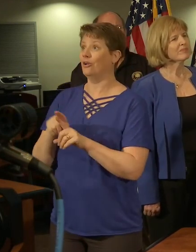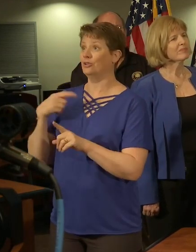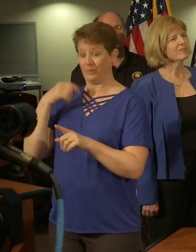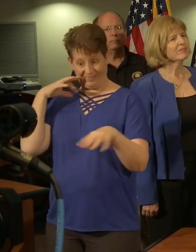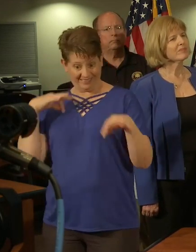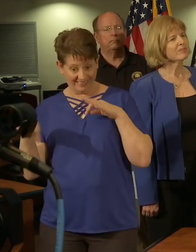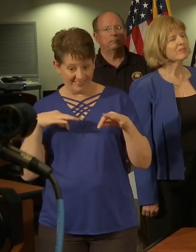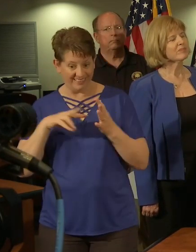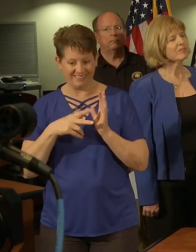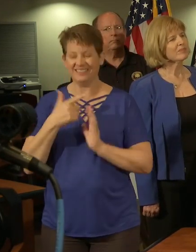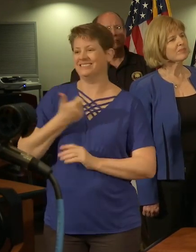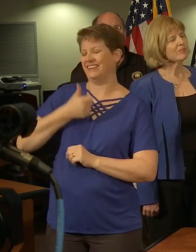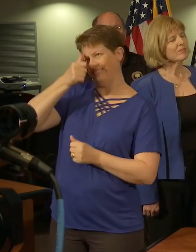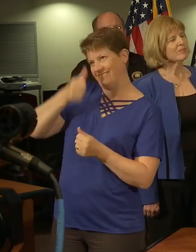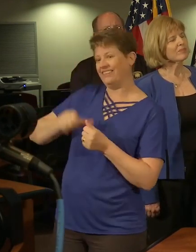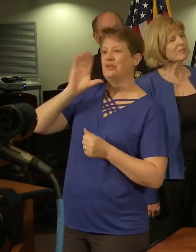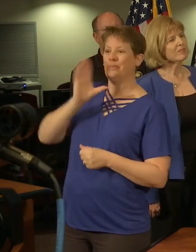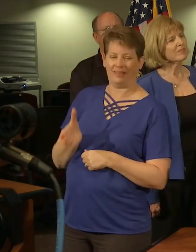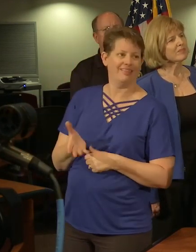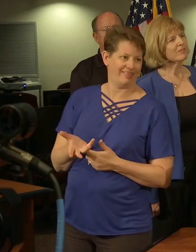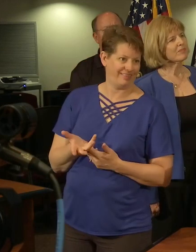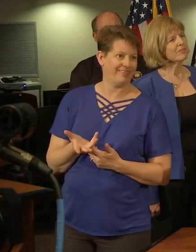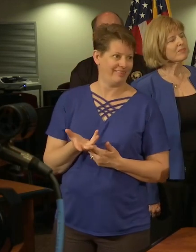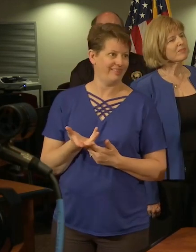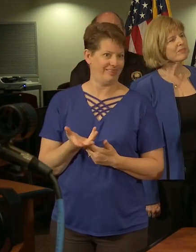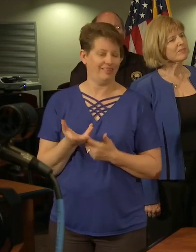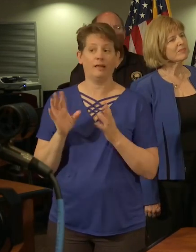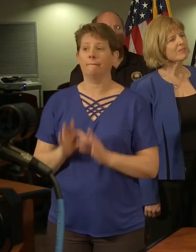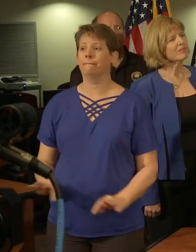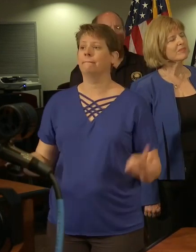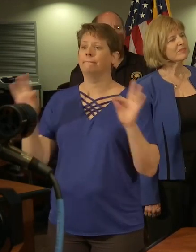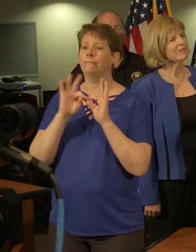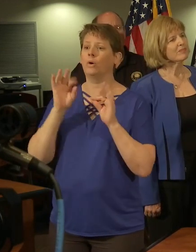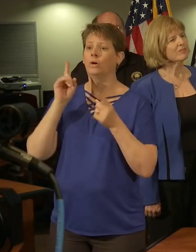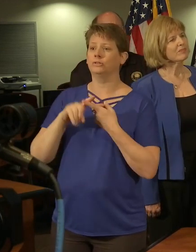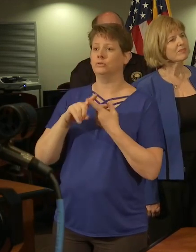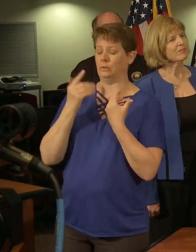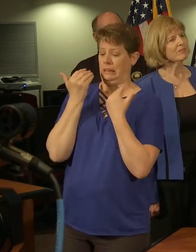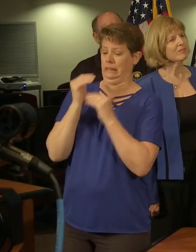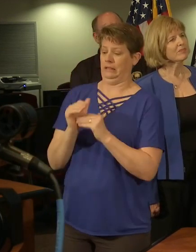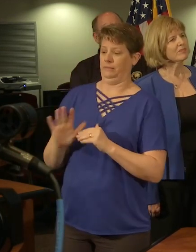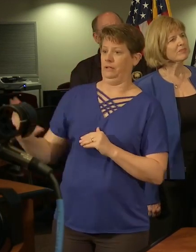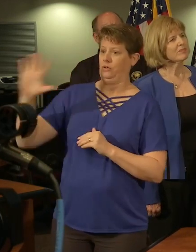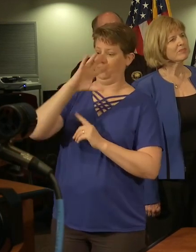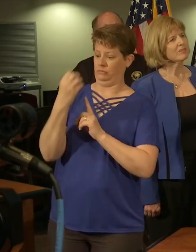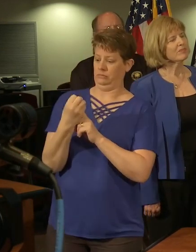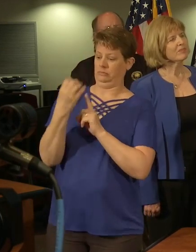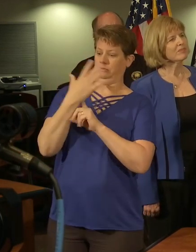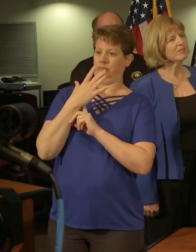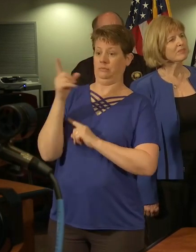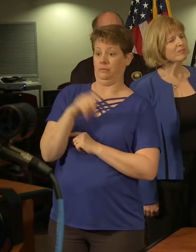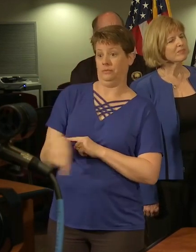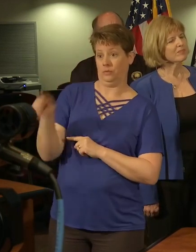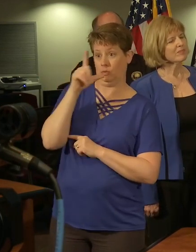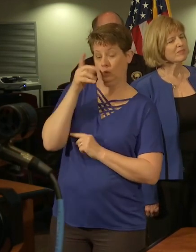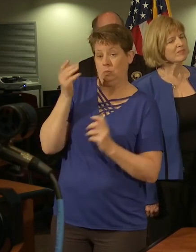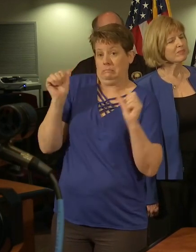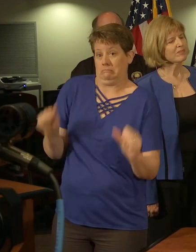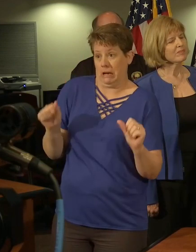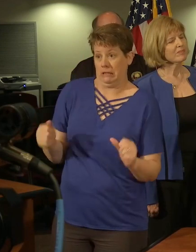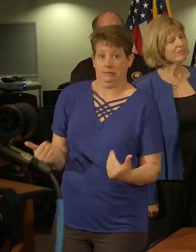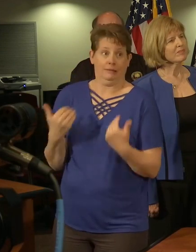ourselves. And we must also explain the importance of limiting exposure to those considered at